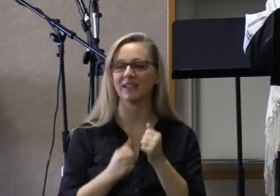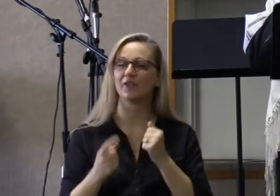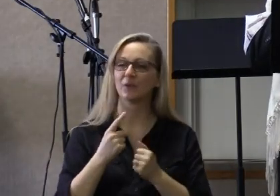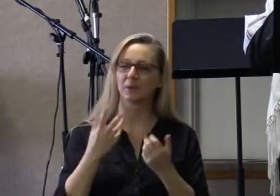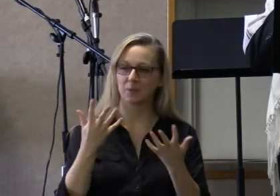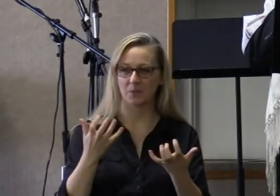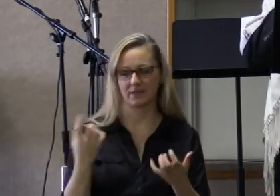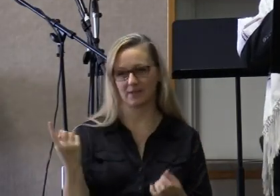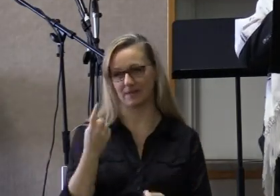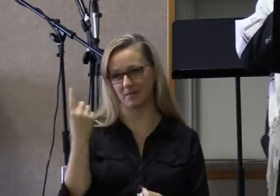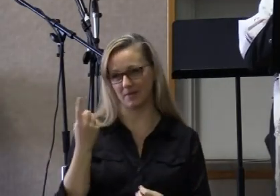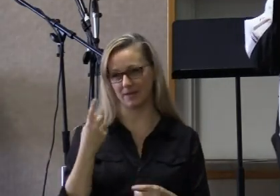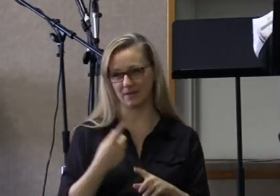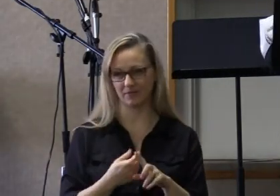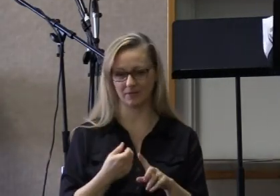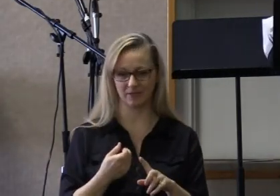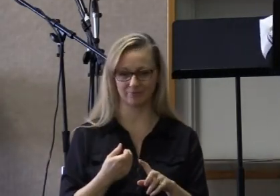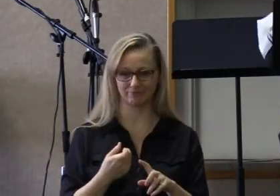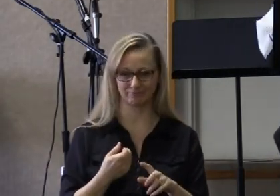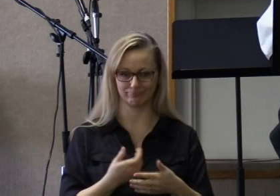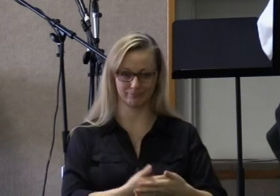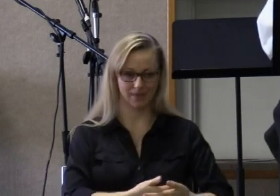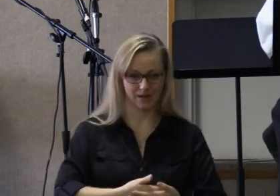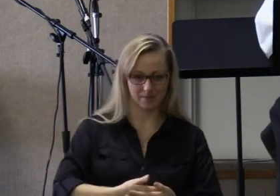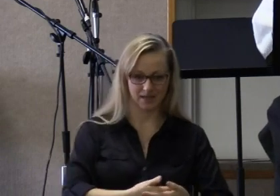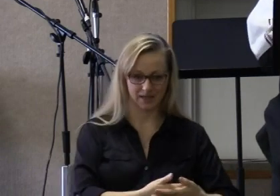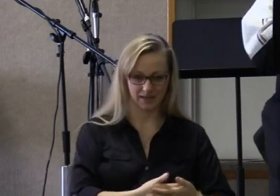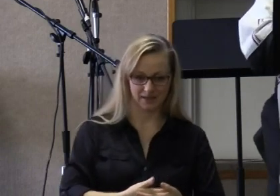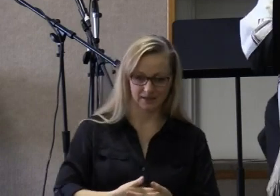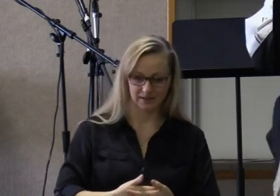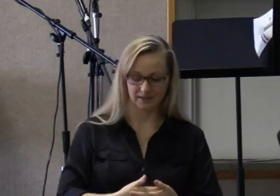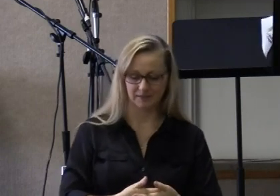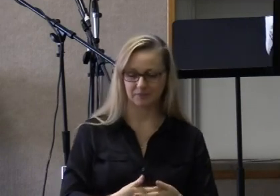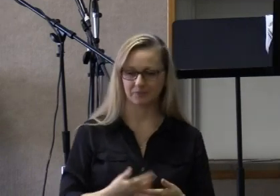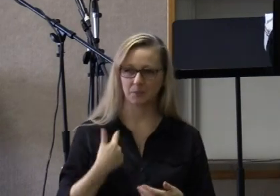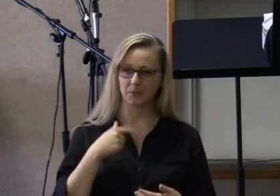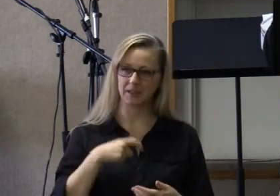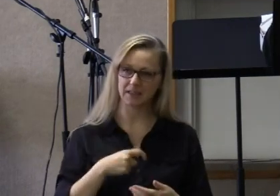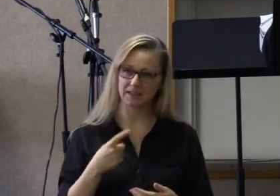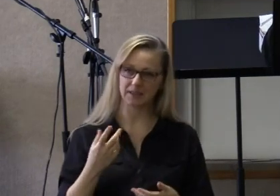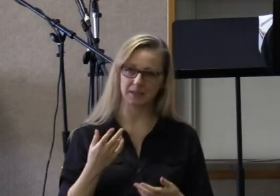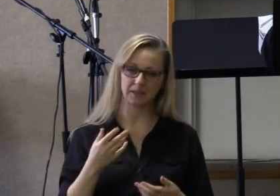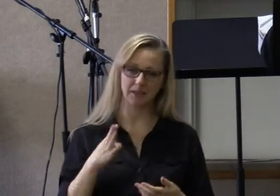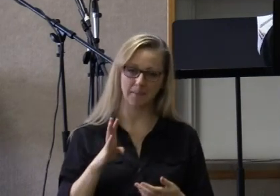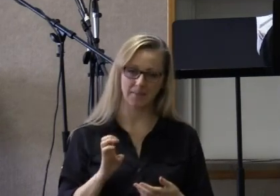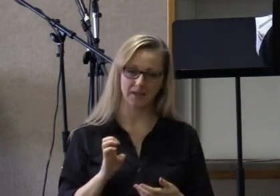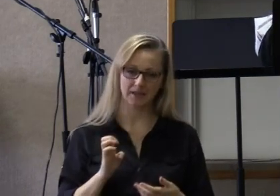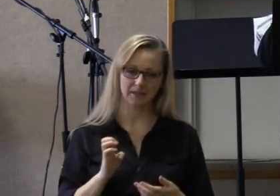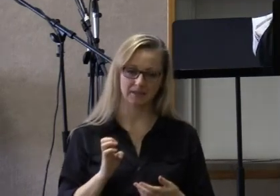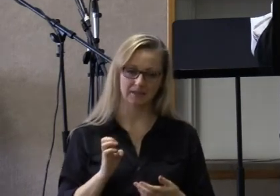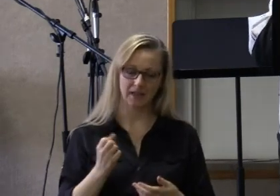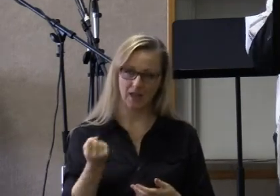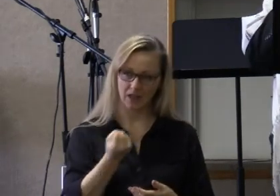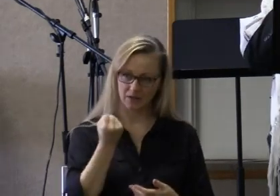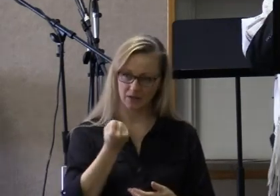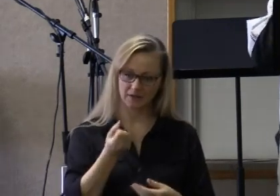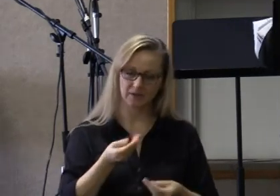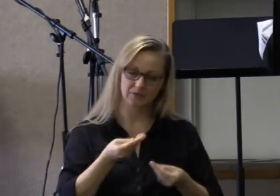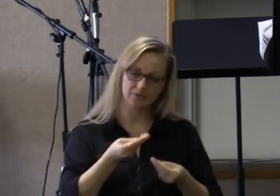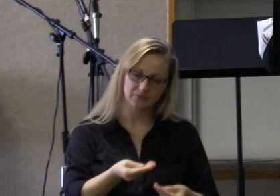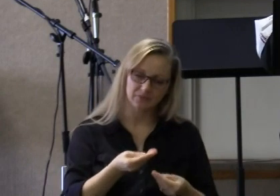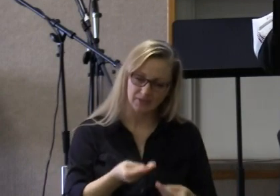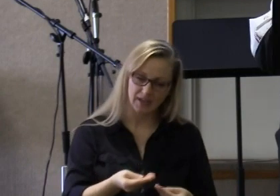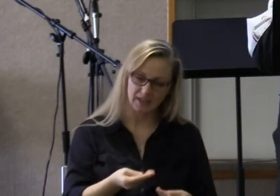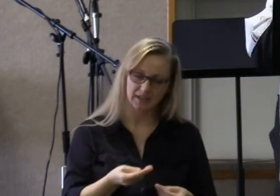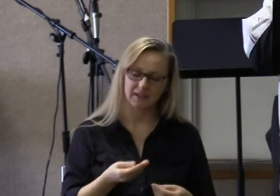time that we're little babies, we want to be held, we want to be fed, and right up until our last breath, we